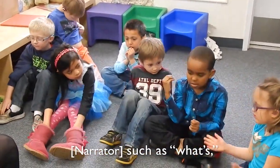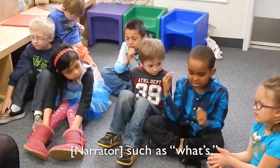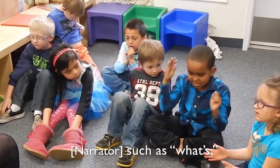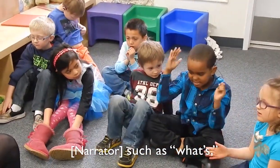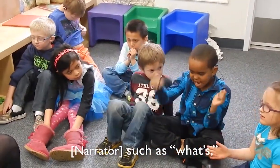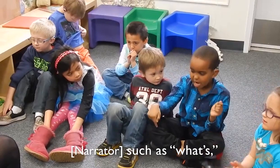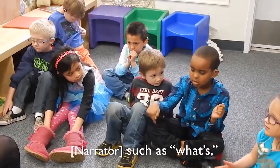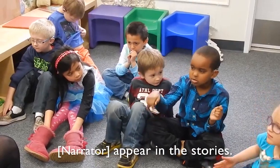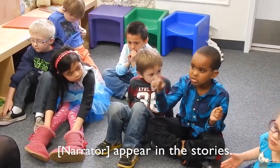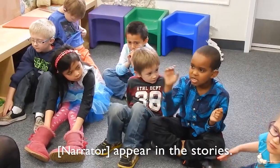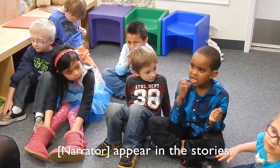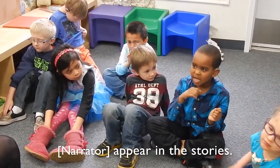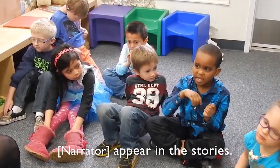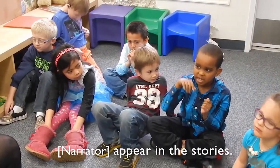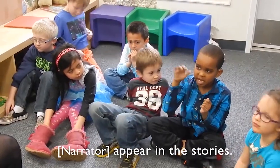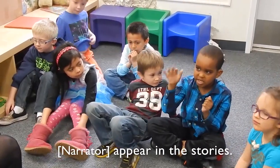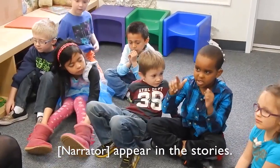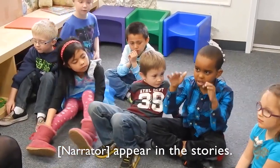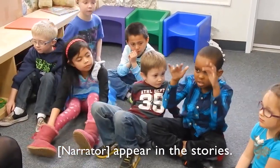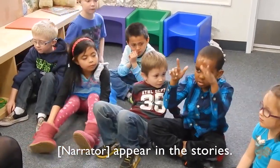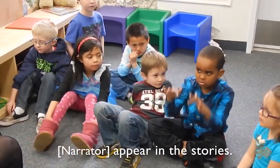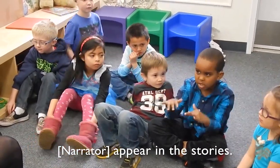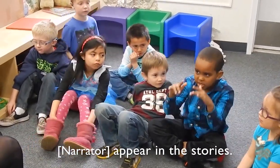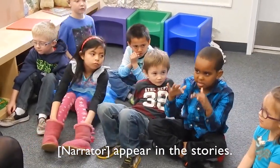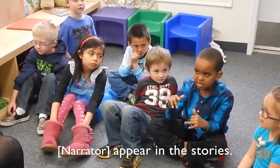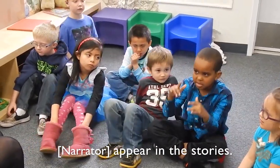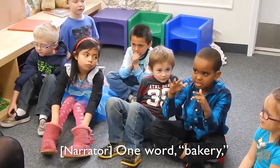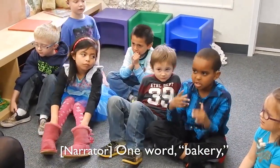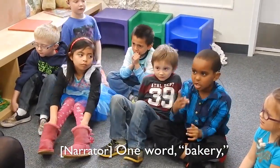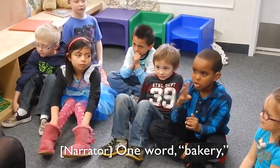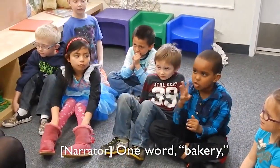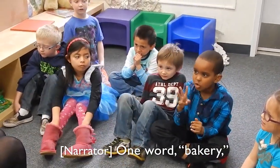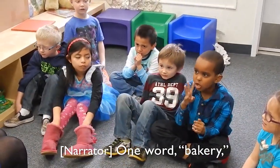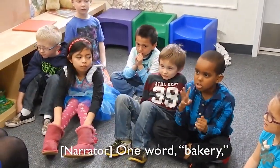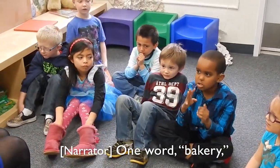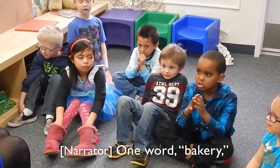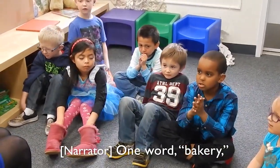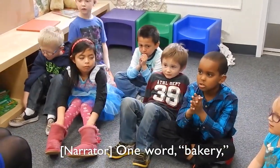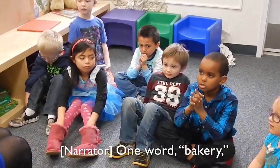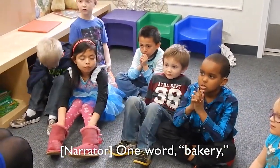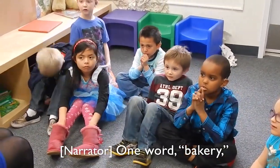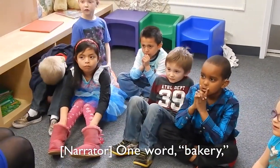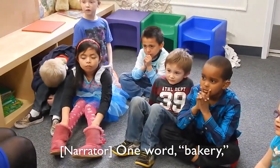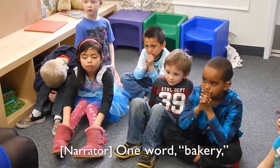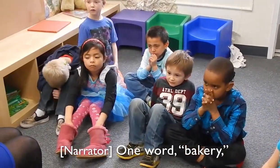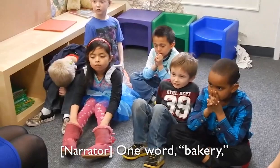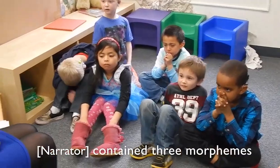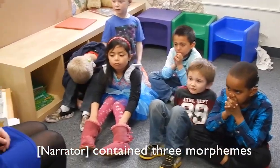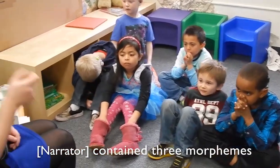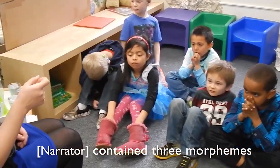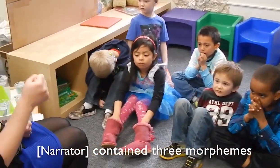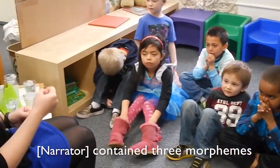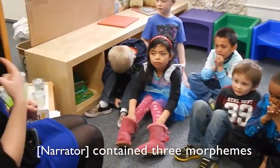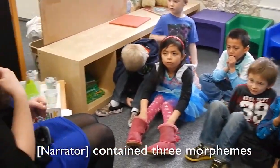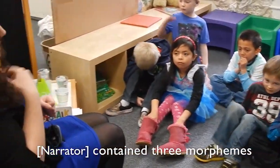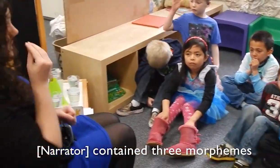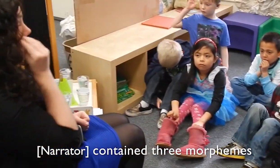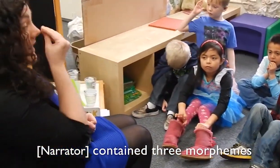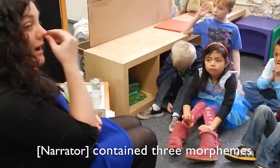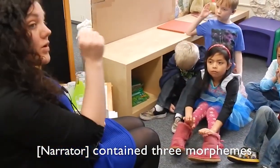what's, appear in the stories. One word, bakery, contained 3